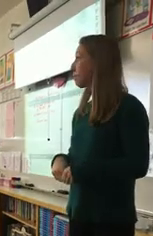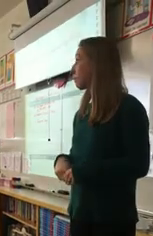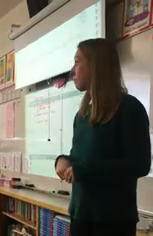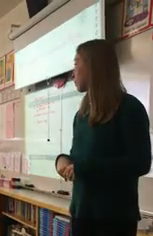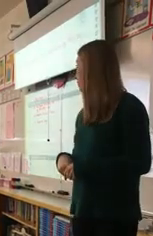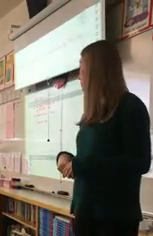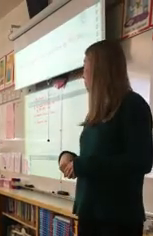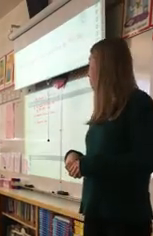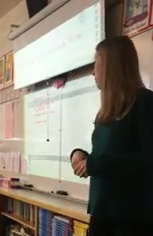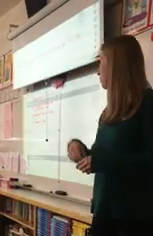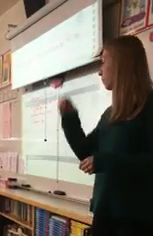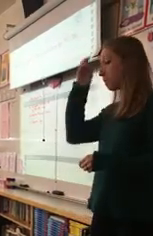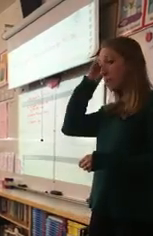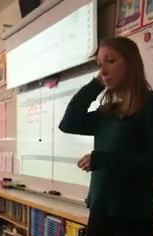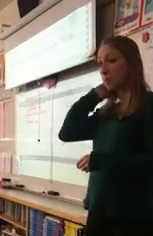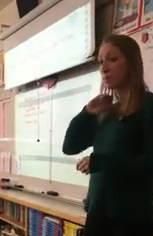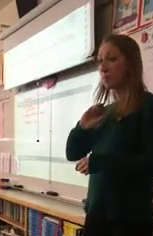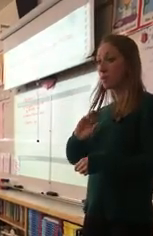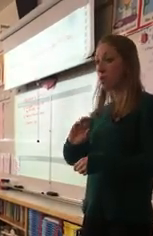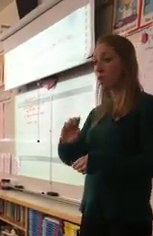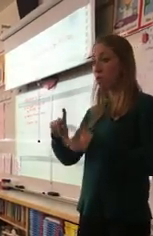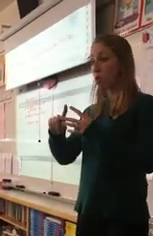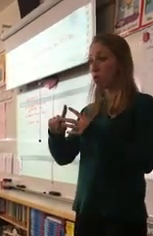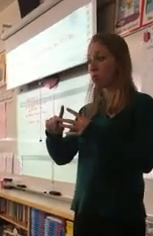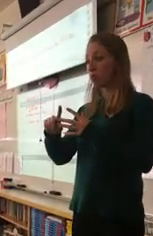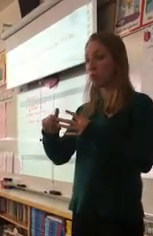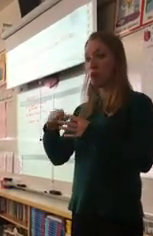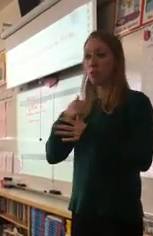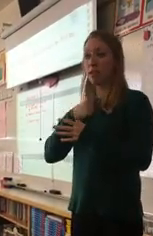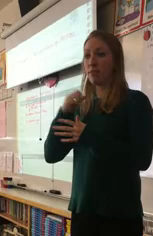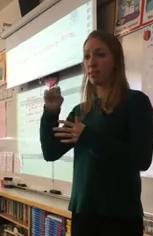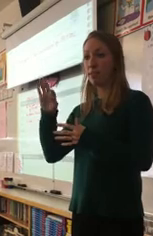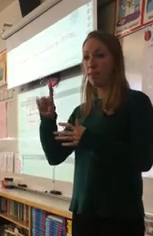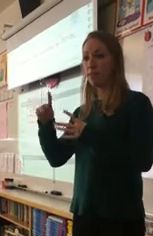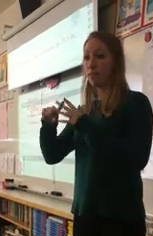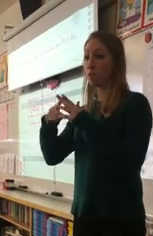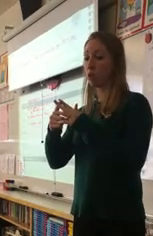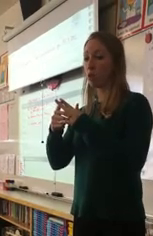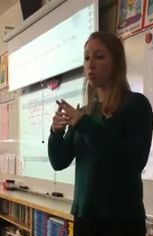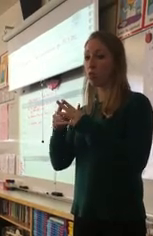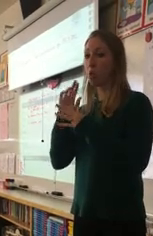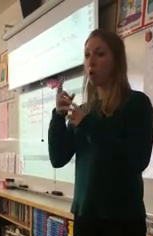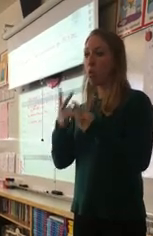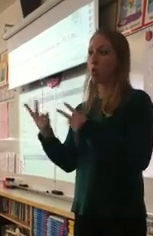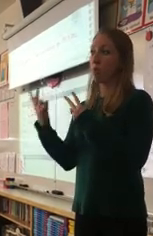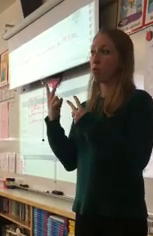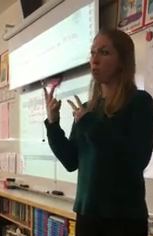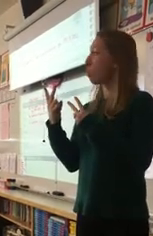We're going to, for our self-start this morning, do a review of everything we've done so far.